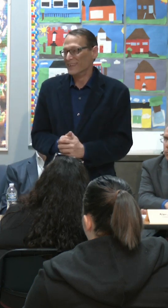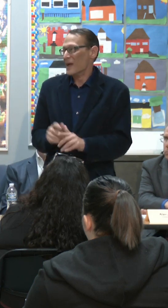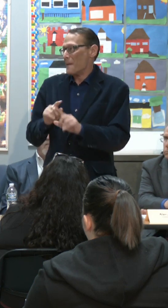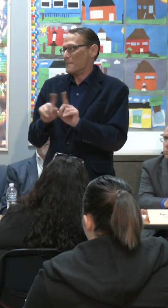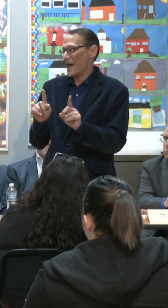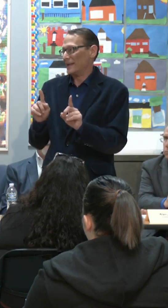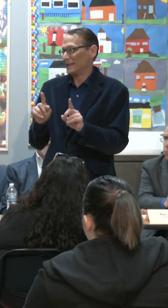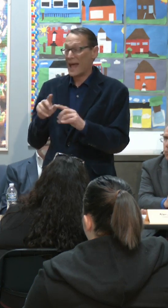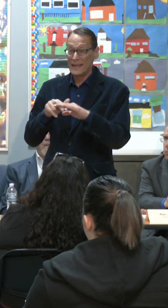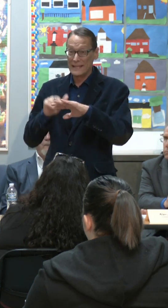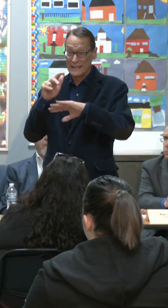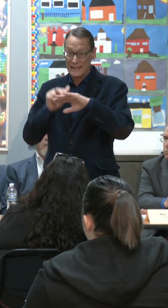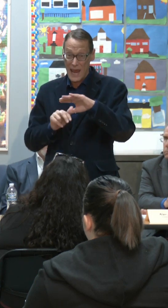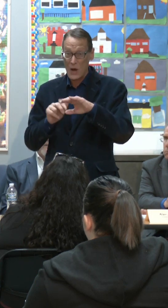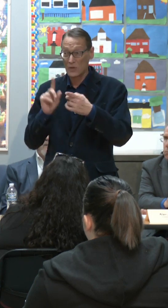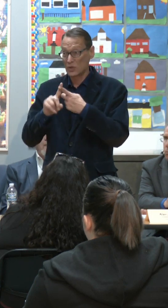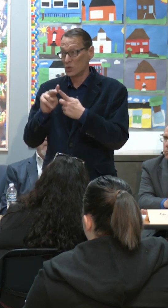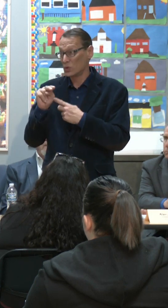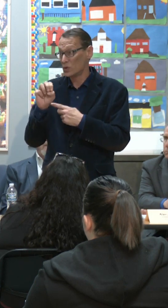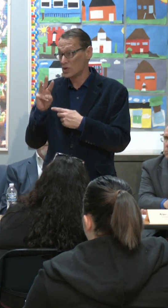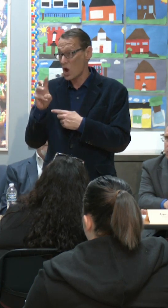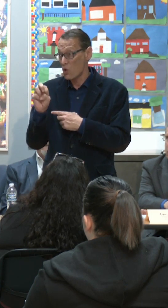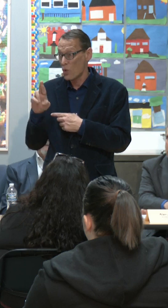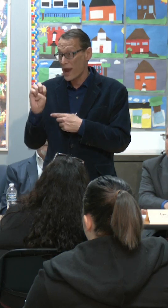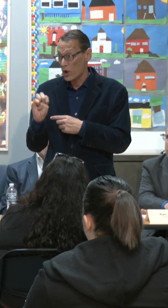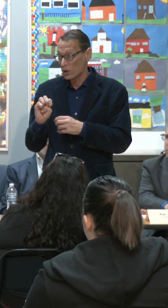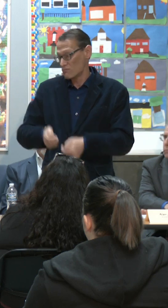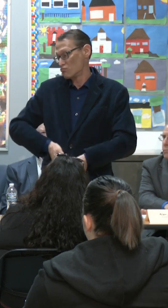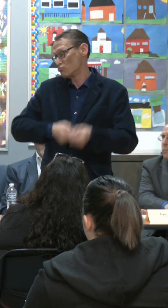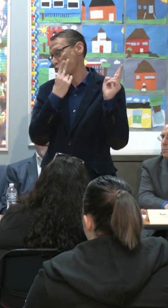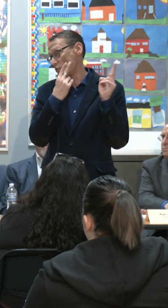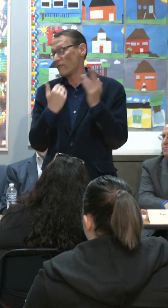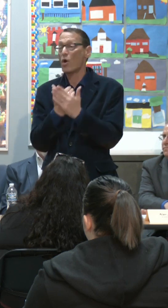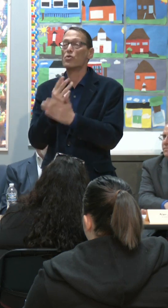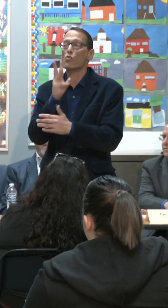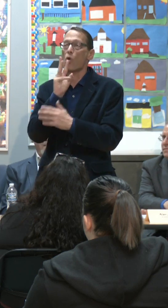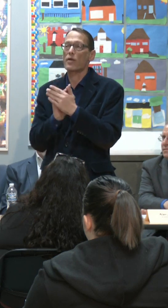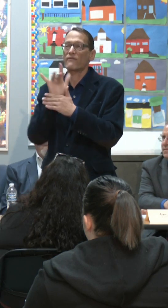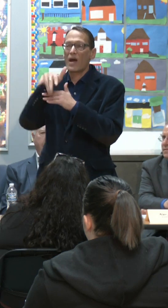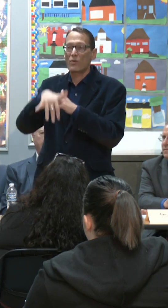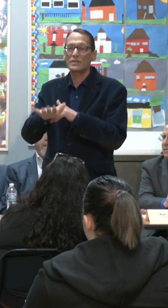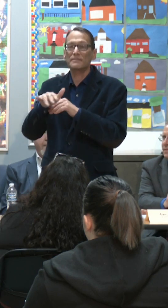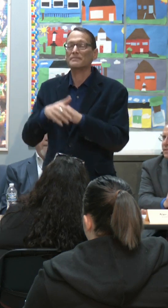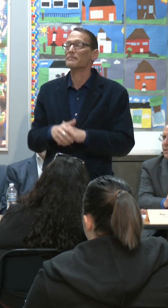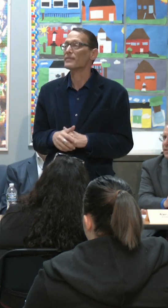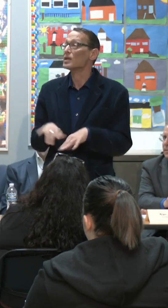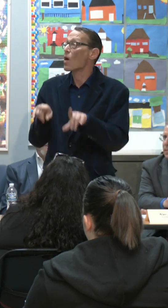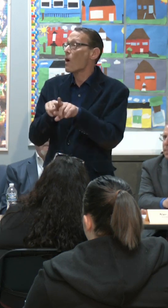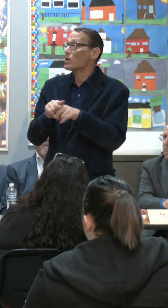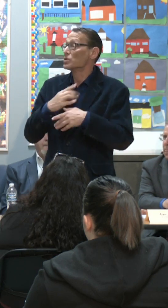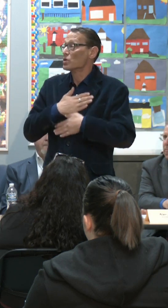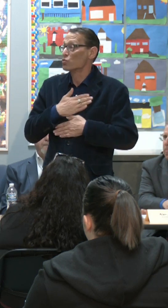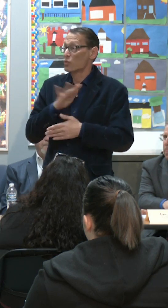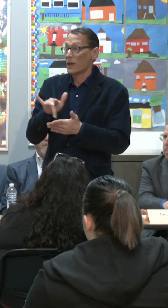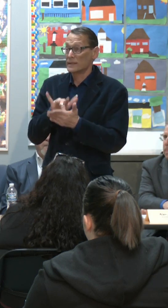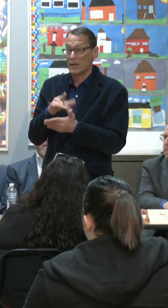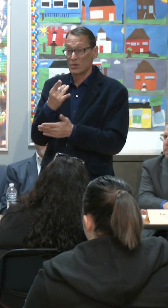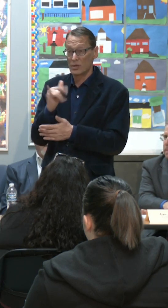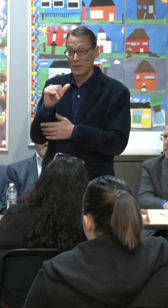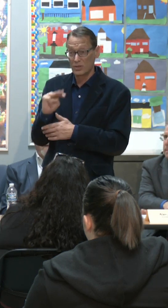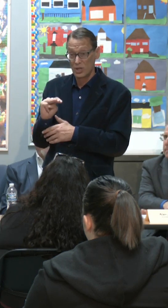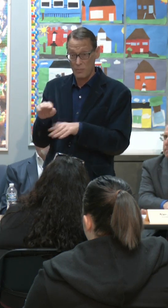join us. We will continue to monitor the rapidly changing federal landscape, including congressional action